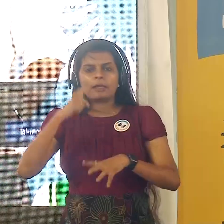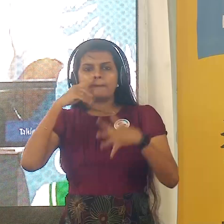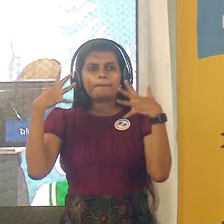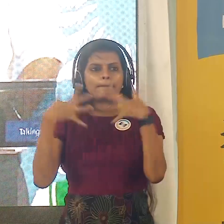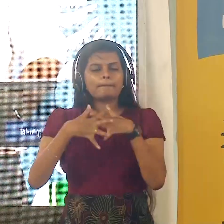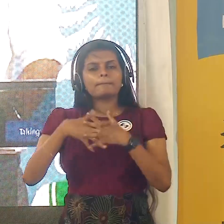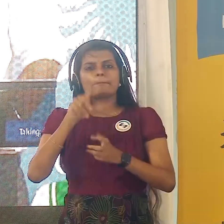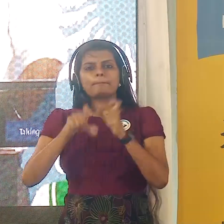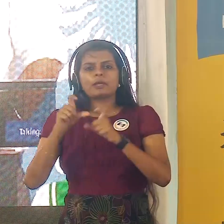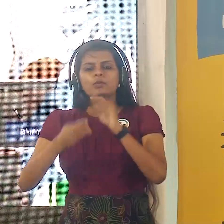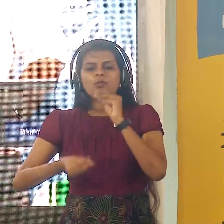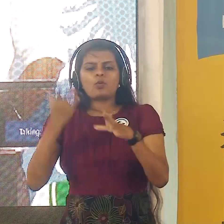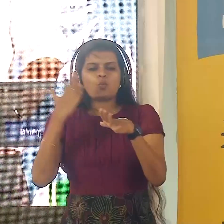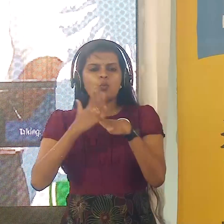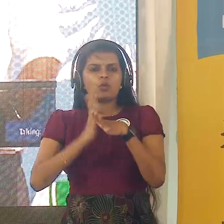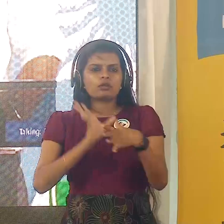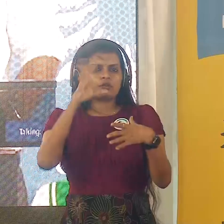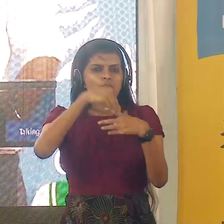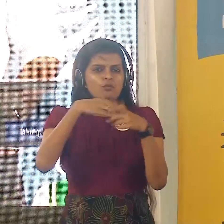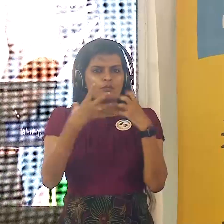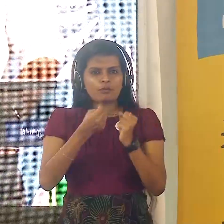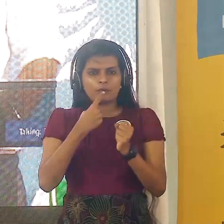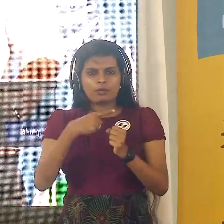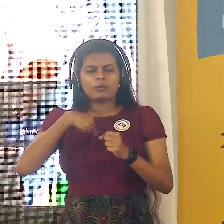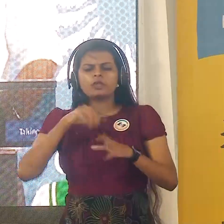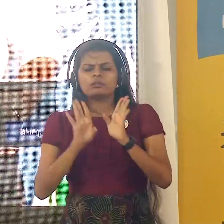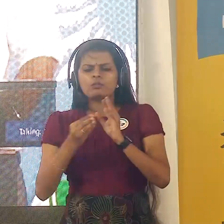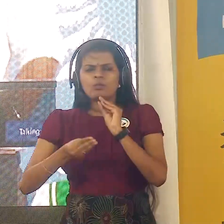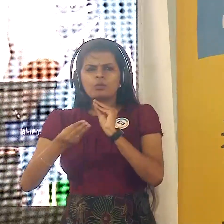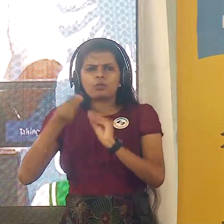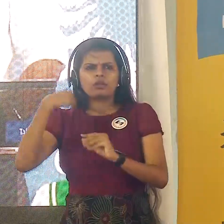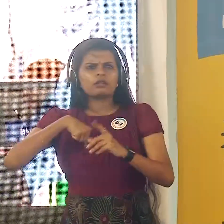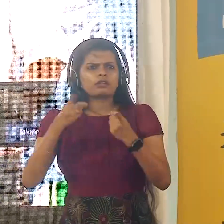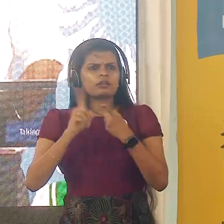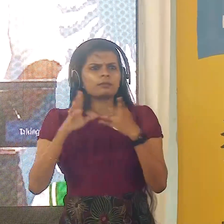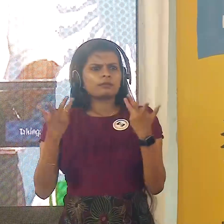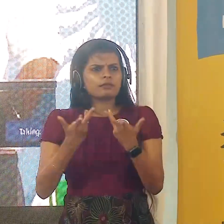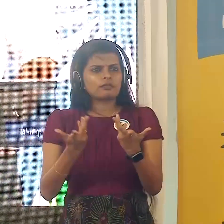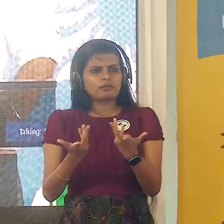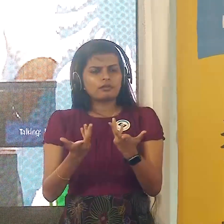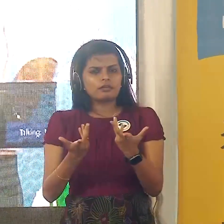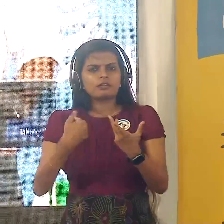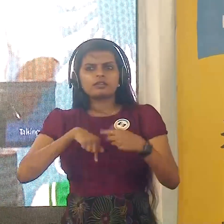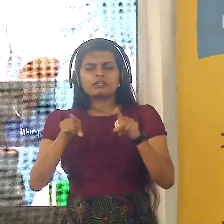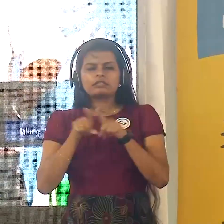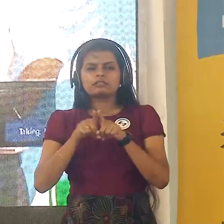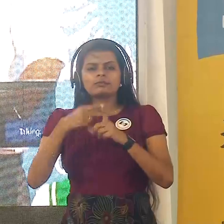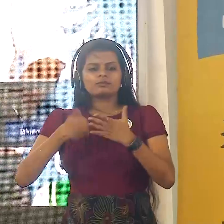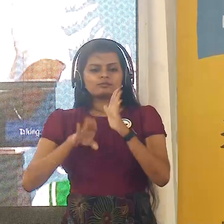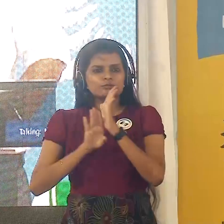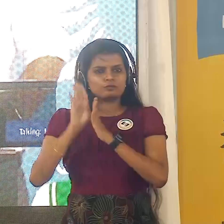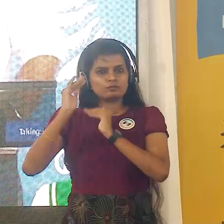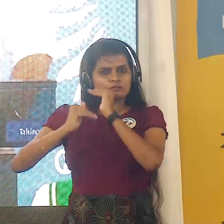force participation rate, when you increase it and when you use that as the channel through which you achieve